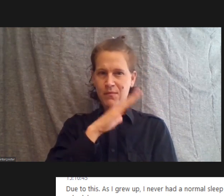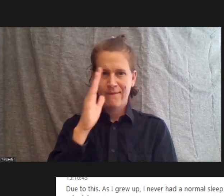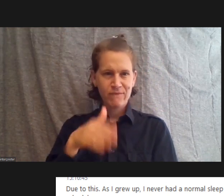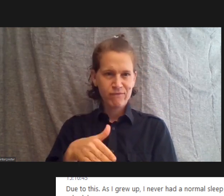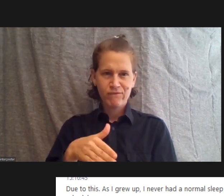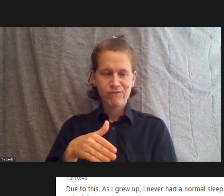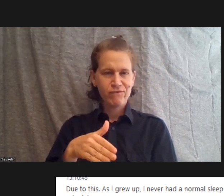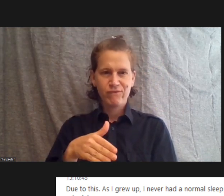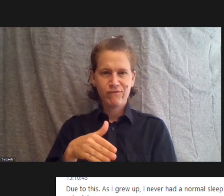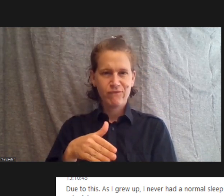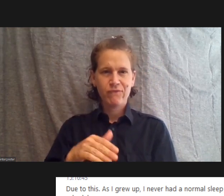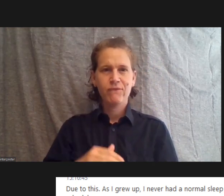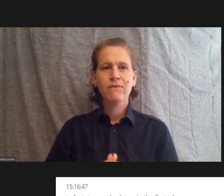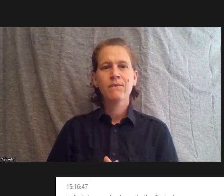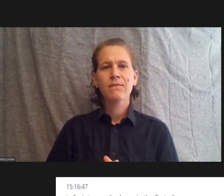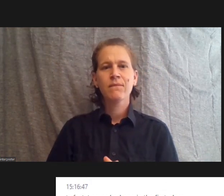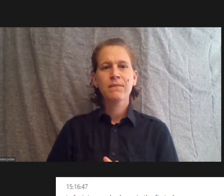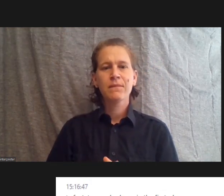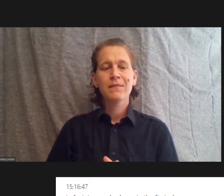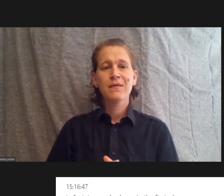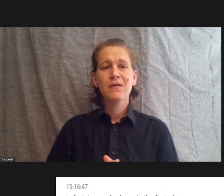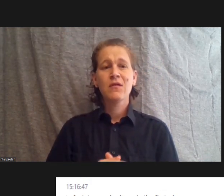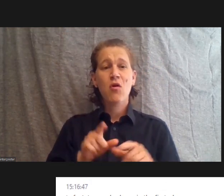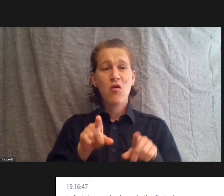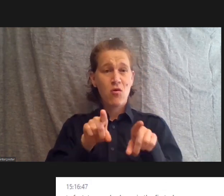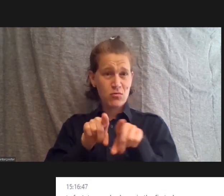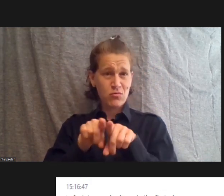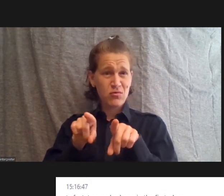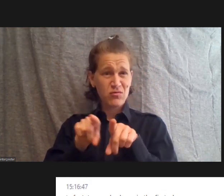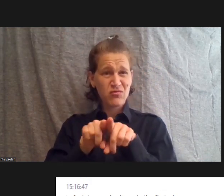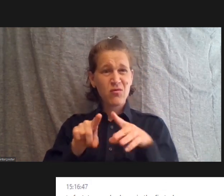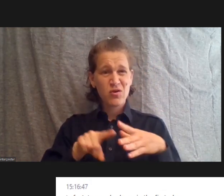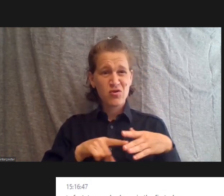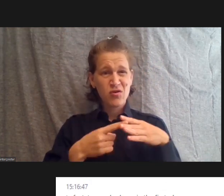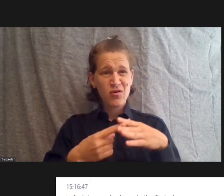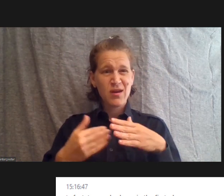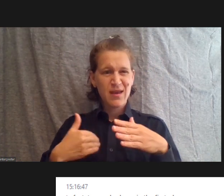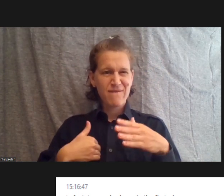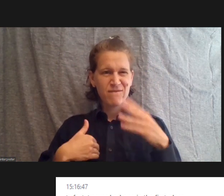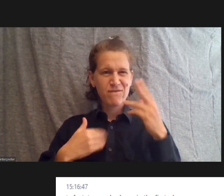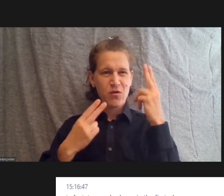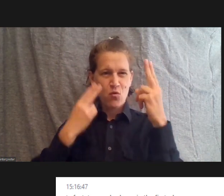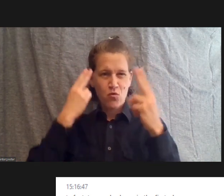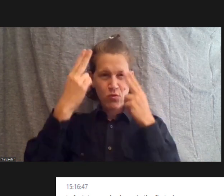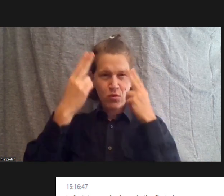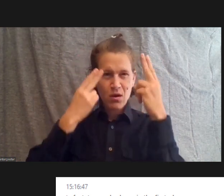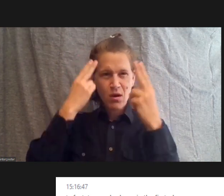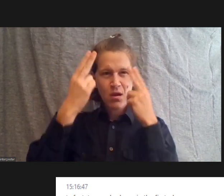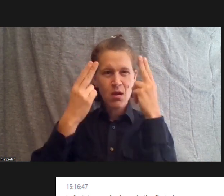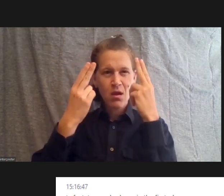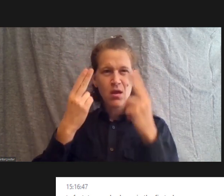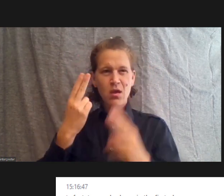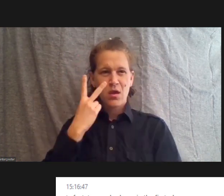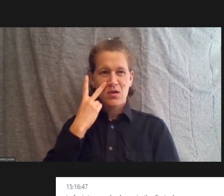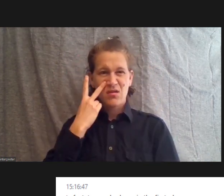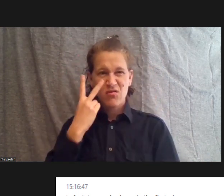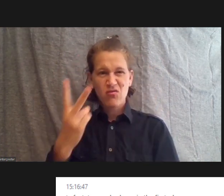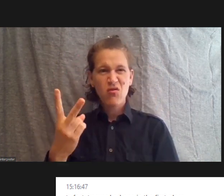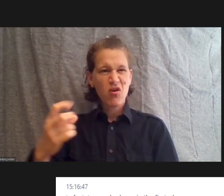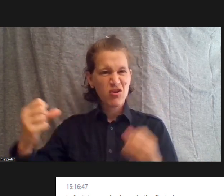first place. On top of that, I started having these visual hallucinations of a terrifying humanoid